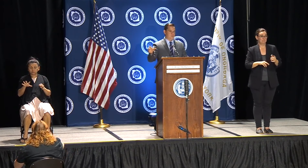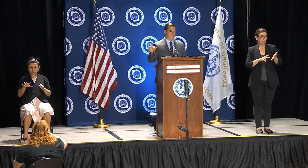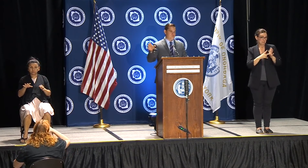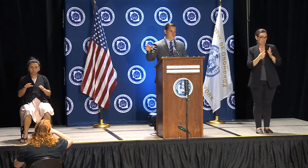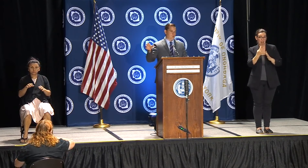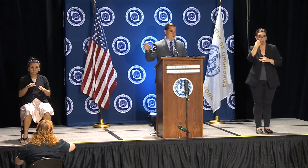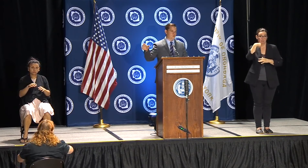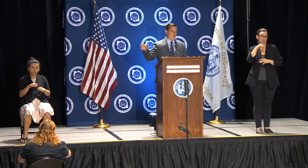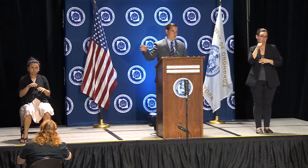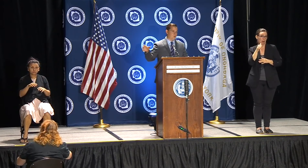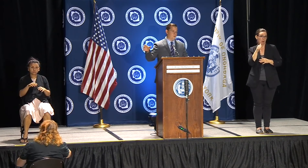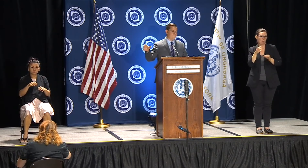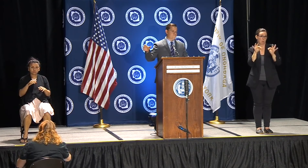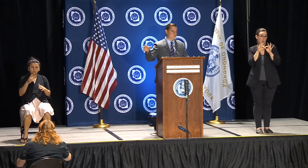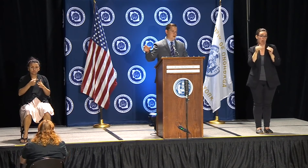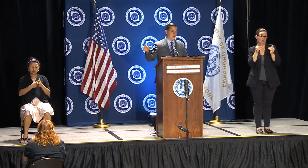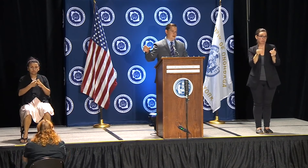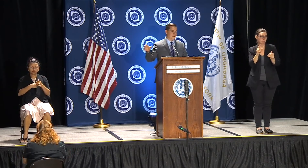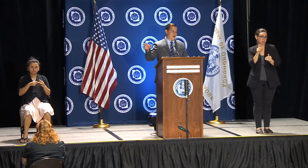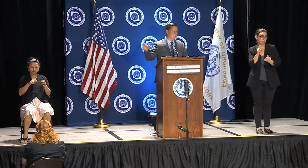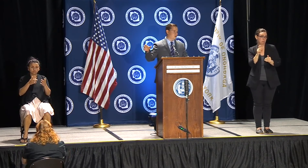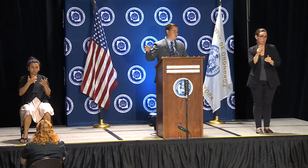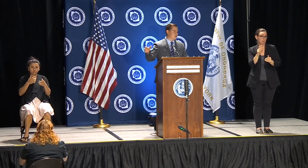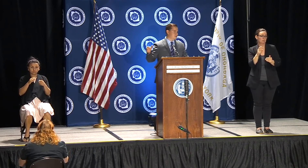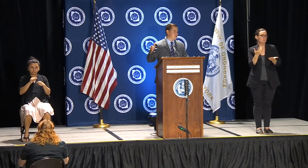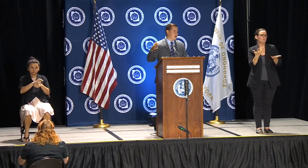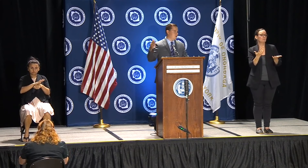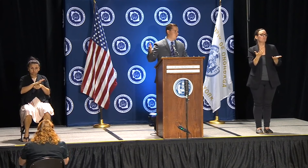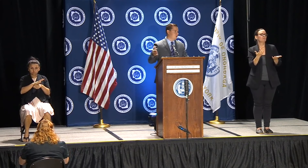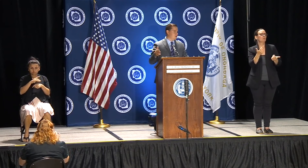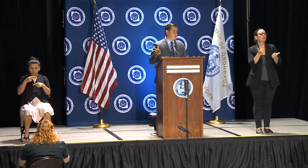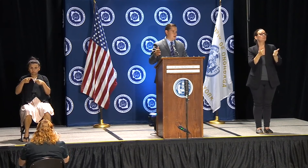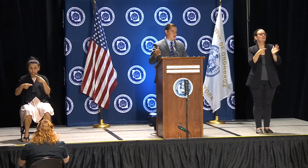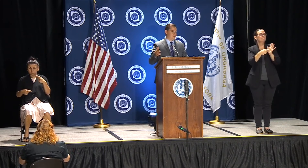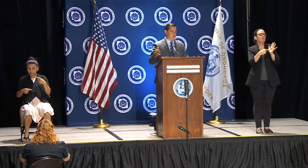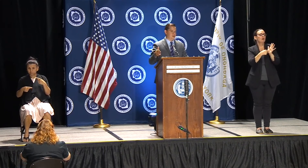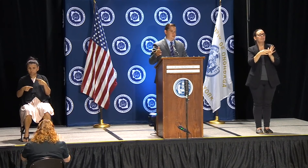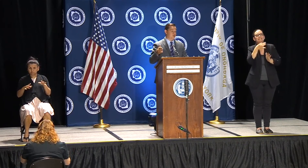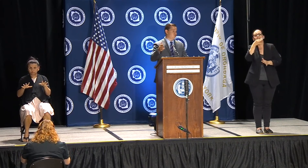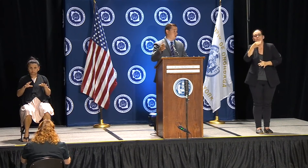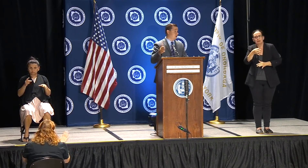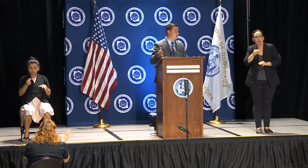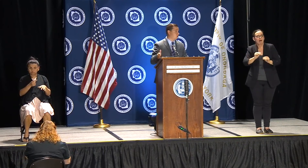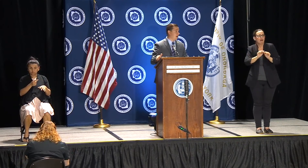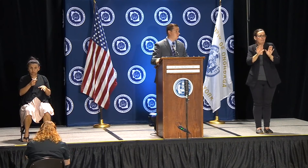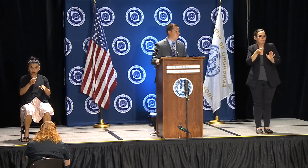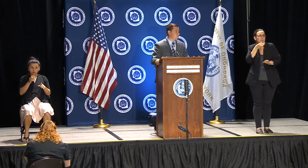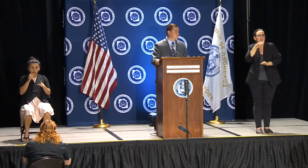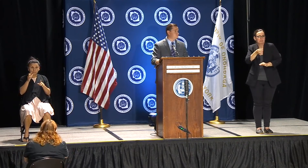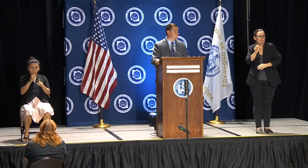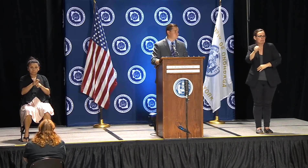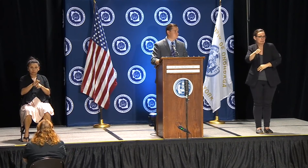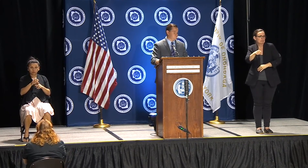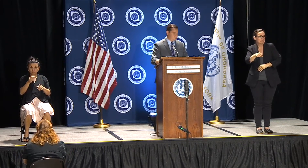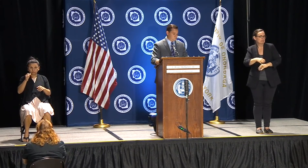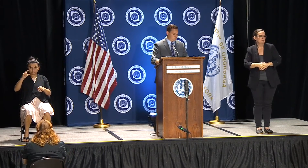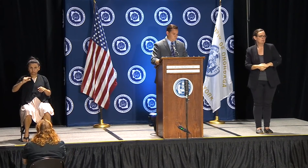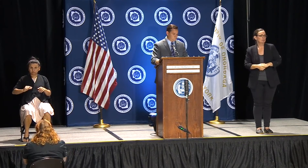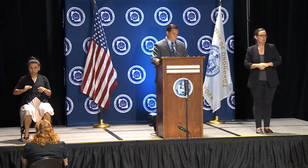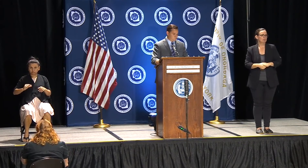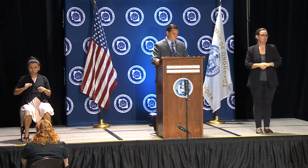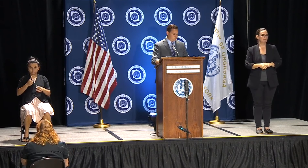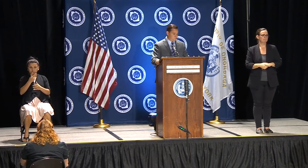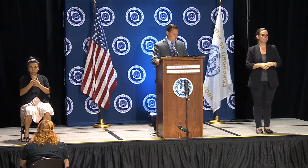the most affordable and accurate test is now being administered in our own county. Well,